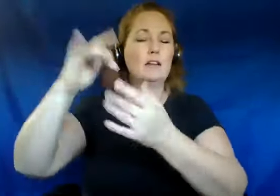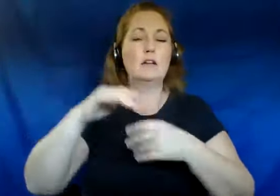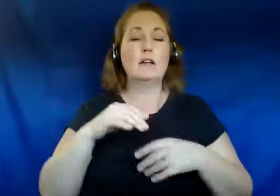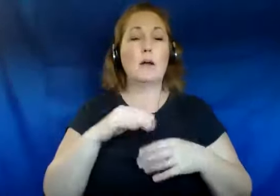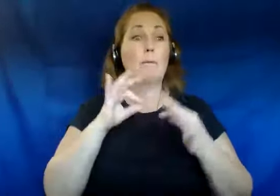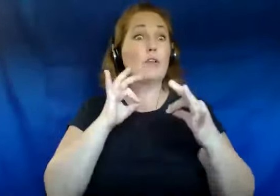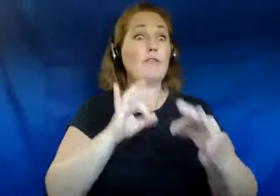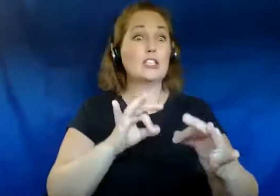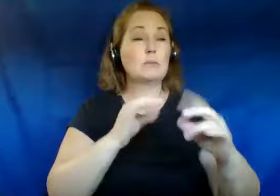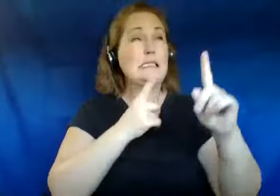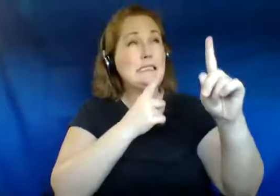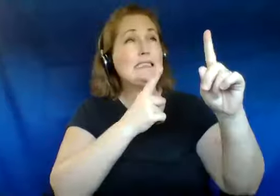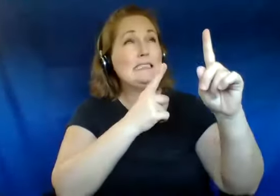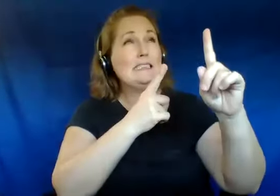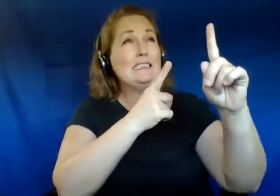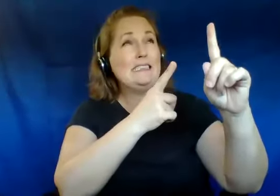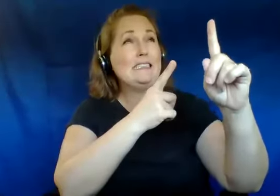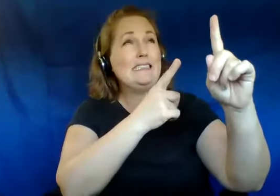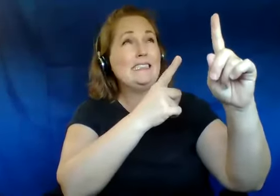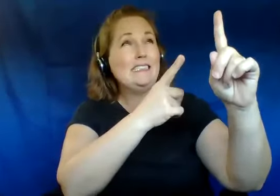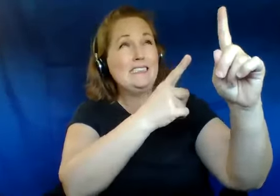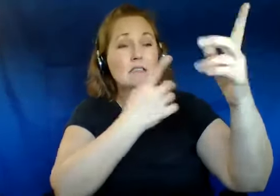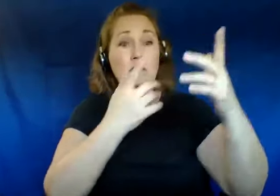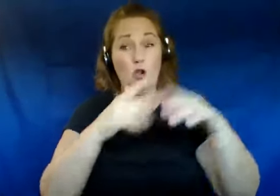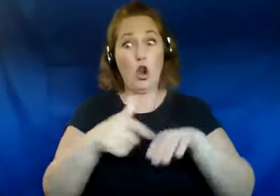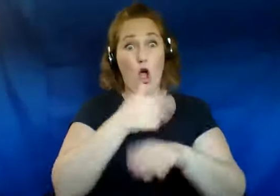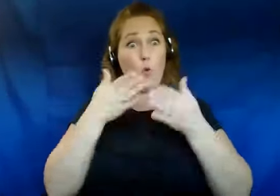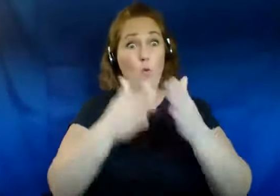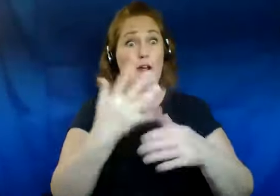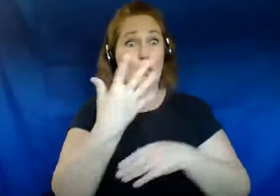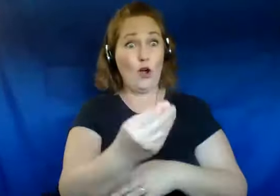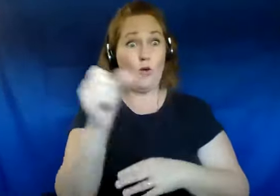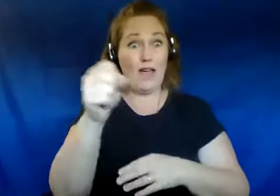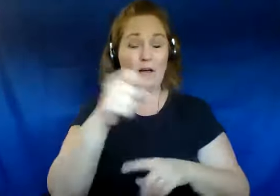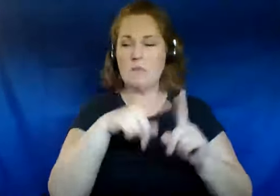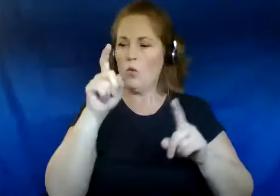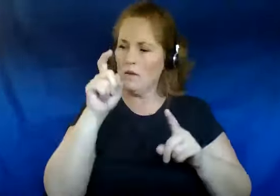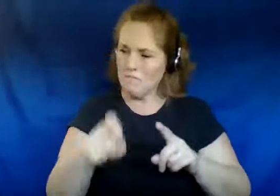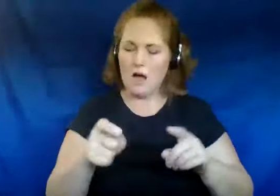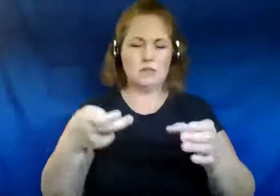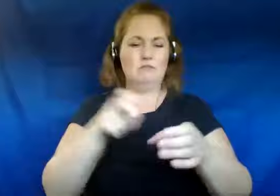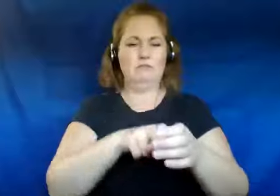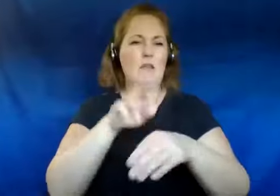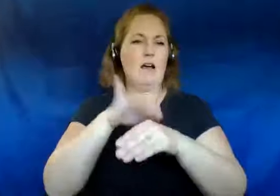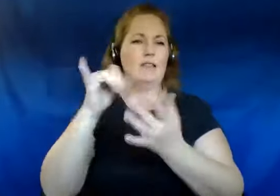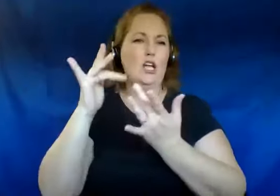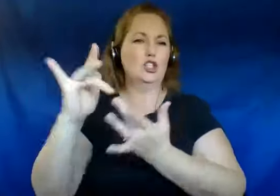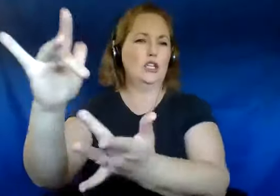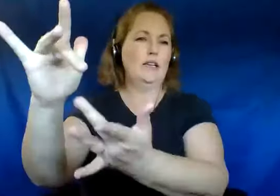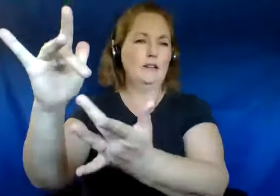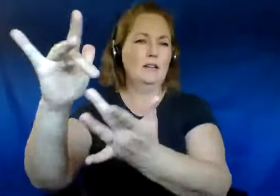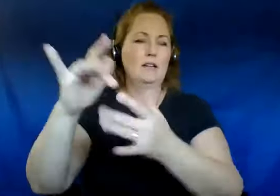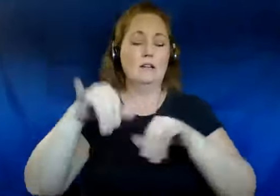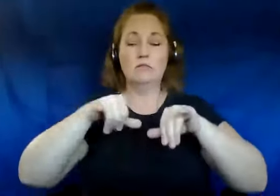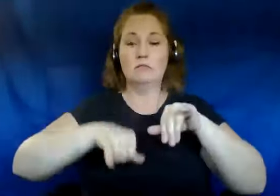goal. And while we have a long way to go, we must make the journey. To stand still is to